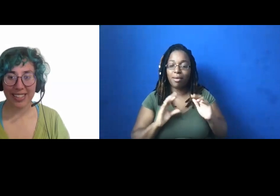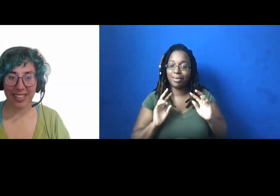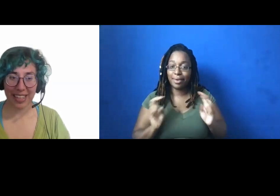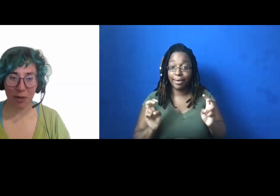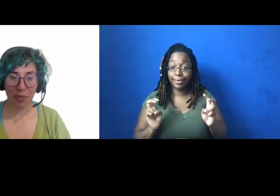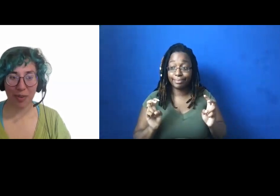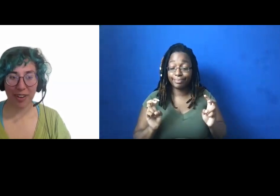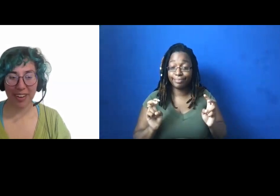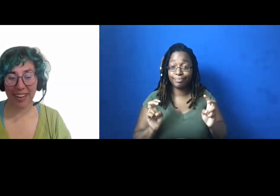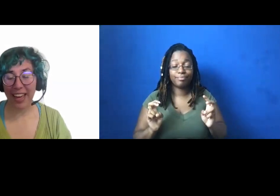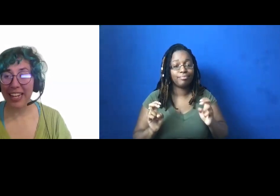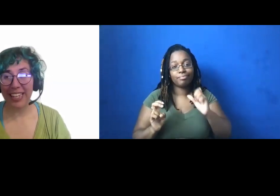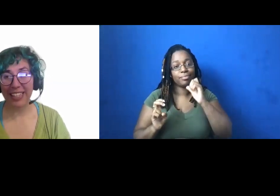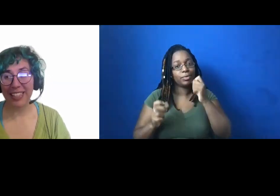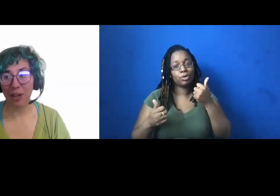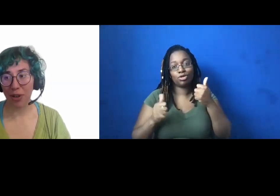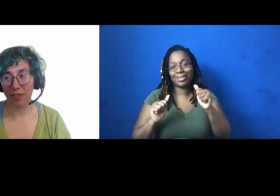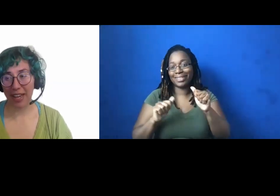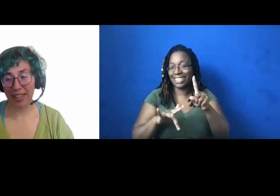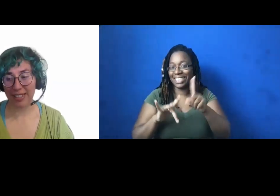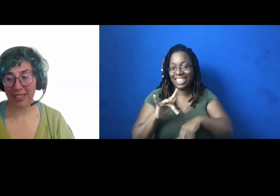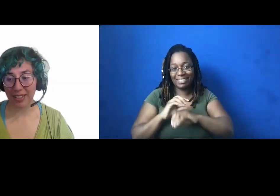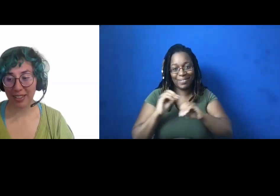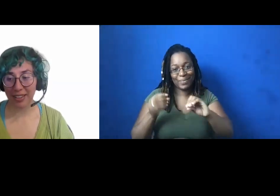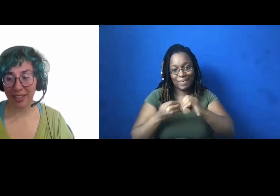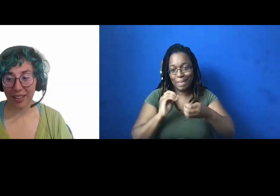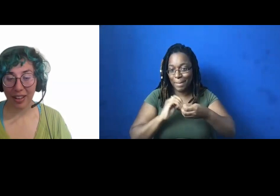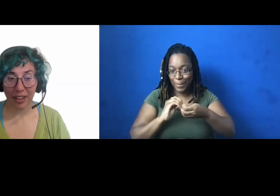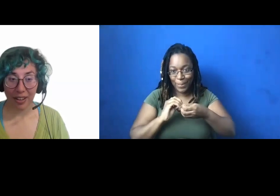not skip any number of headings.